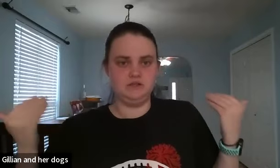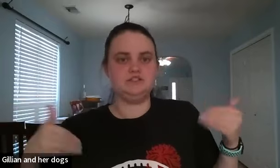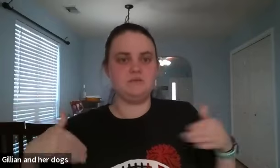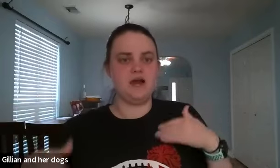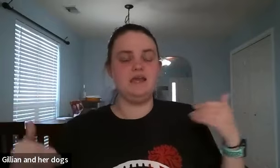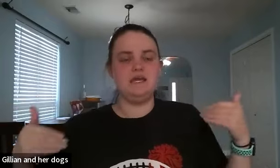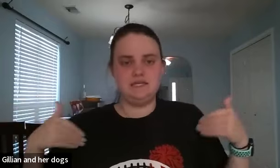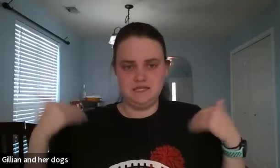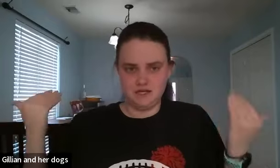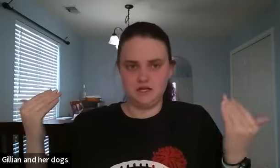So my